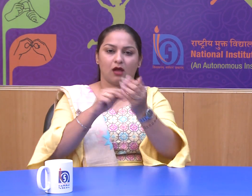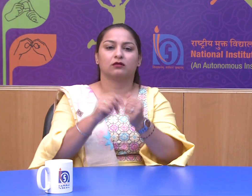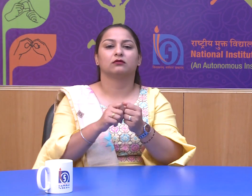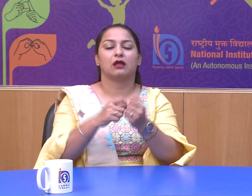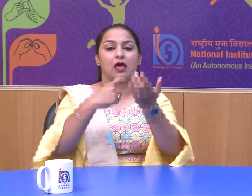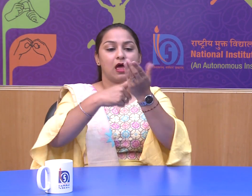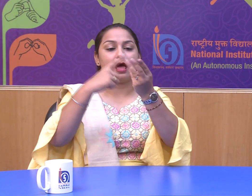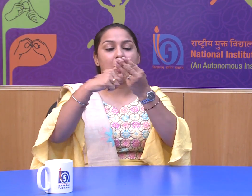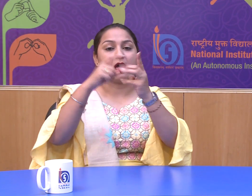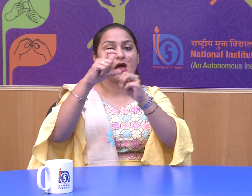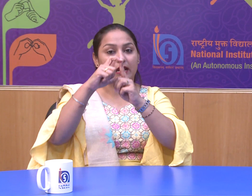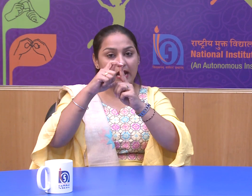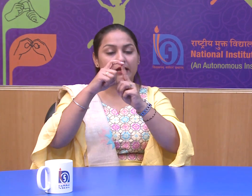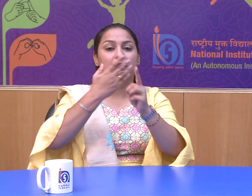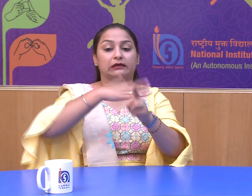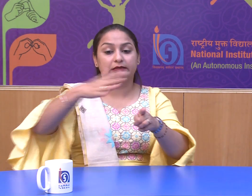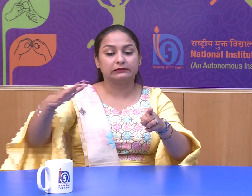as with Southeast Asia.